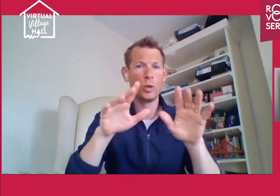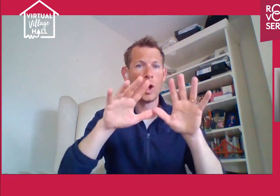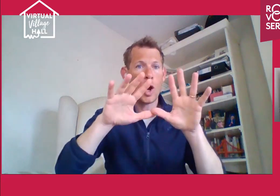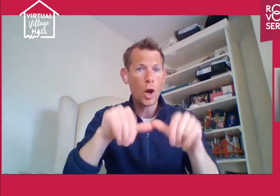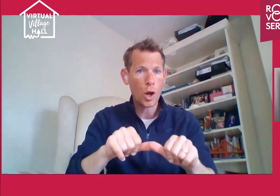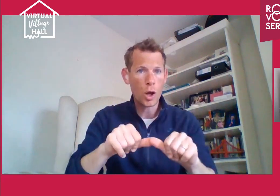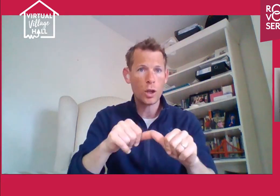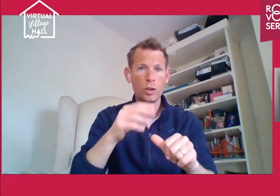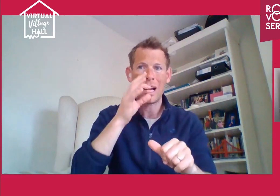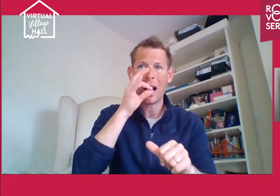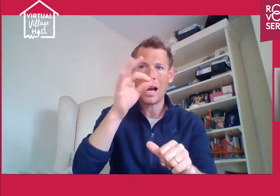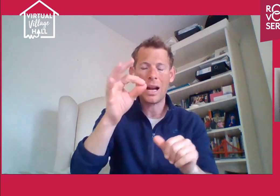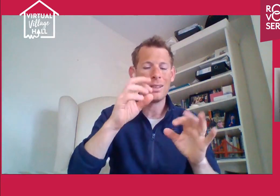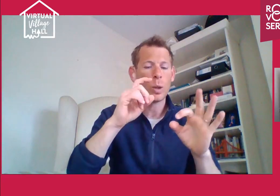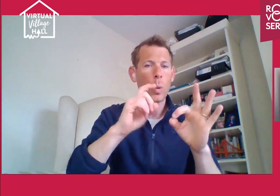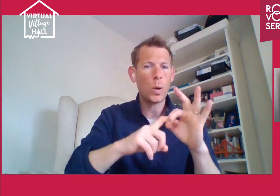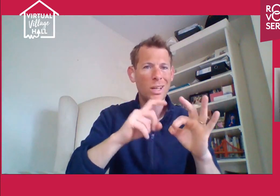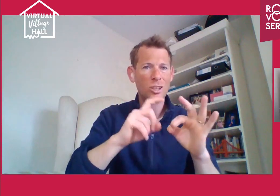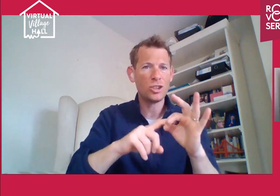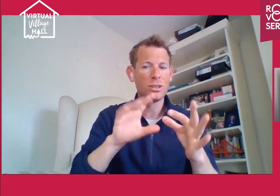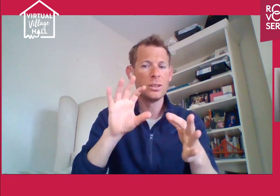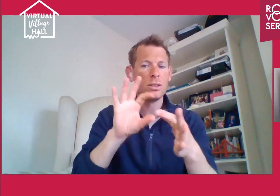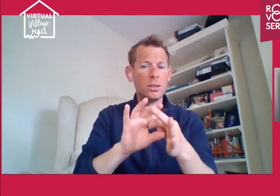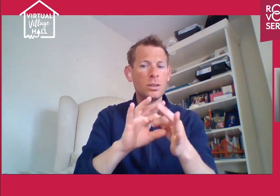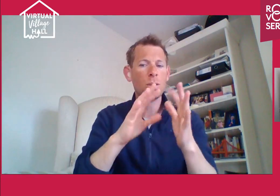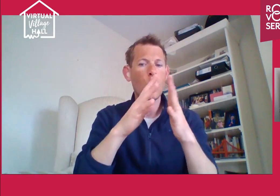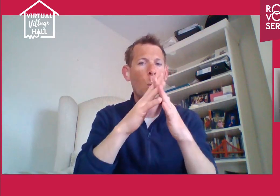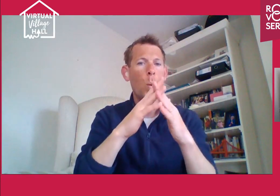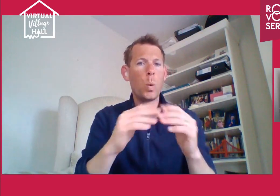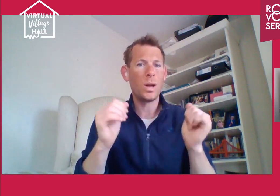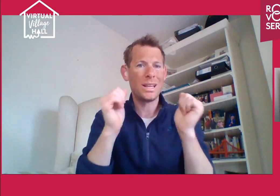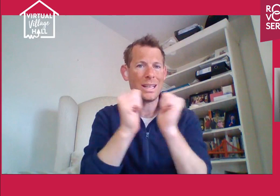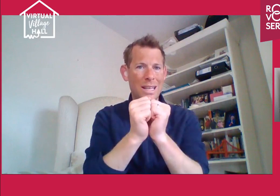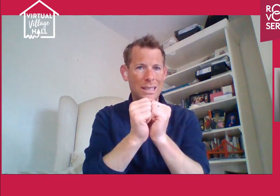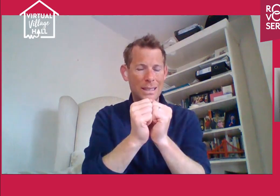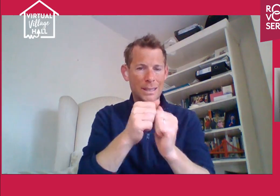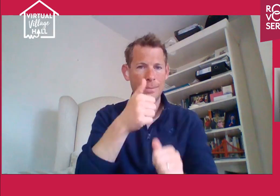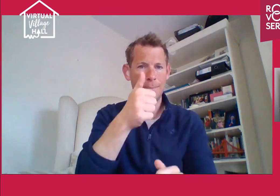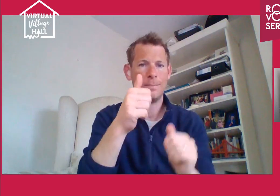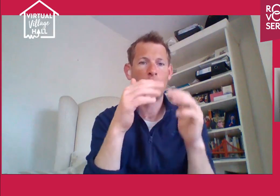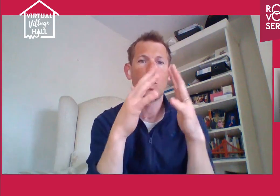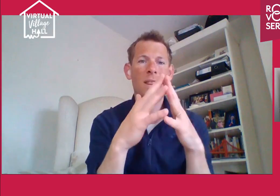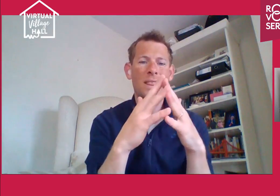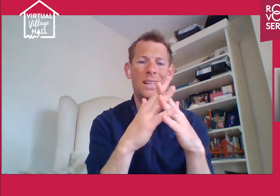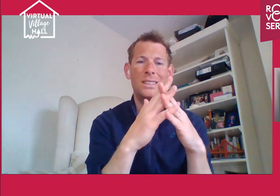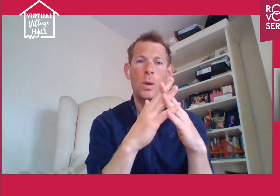So, I'm teaching you all how to ask questions this weekend.